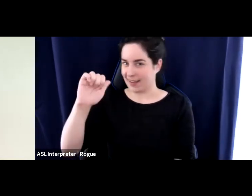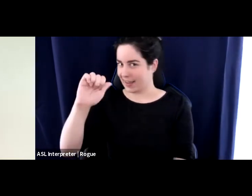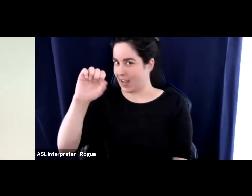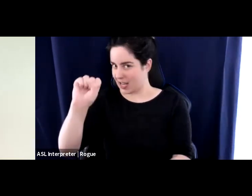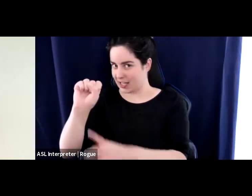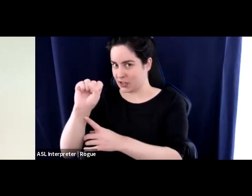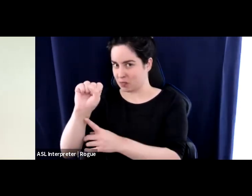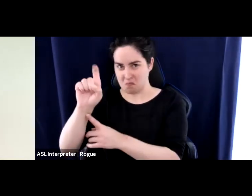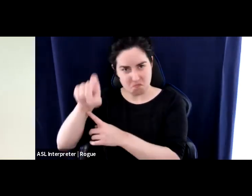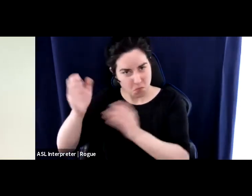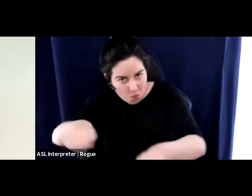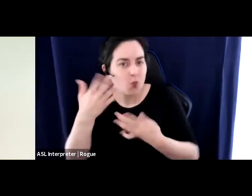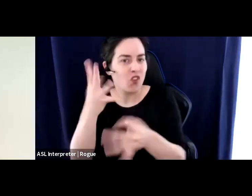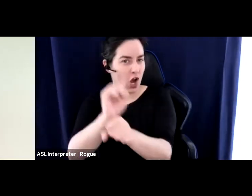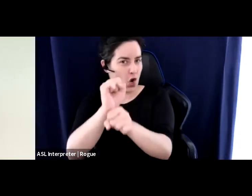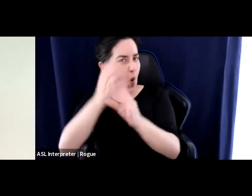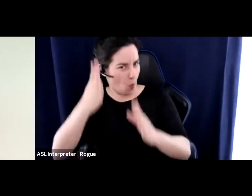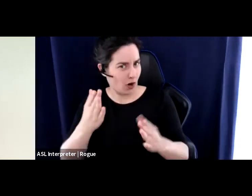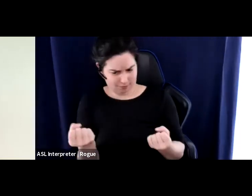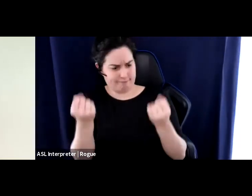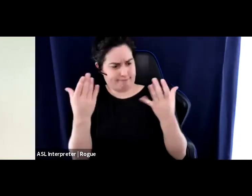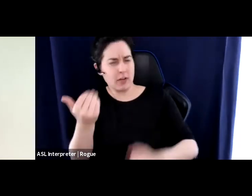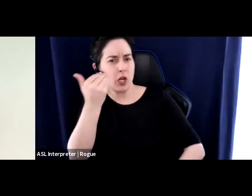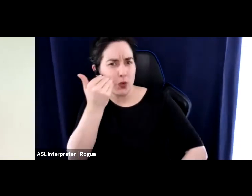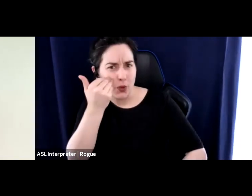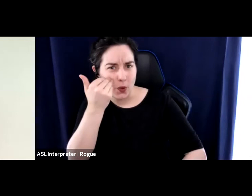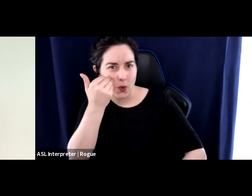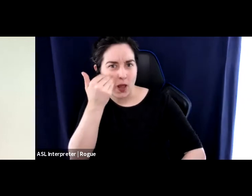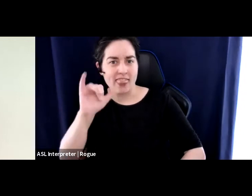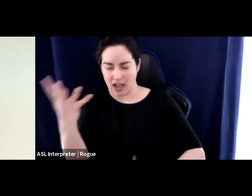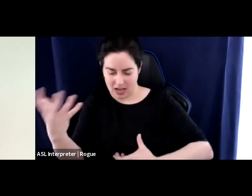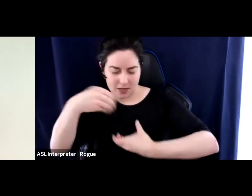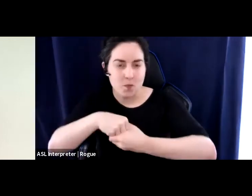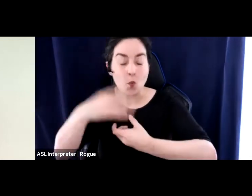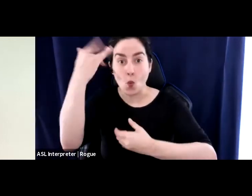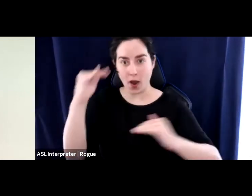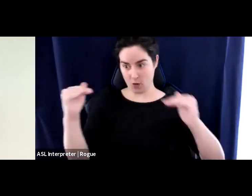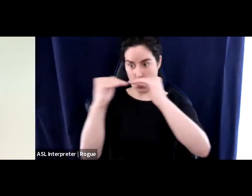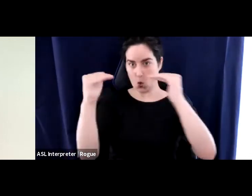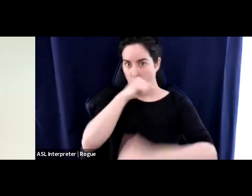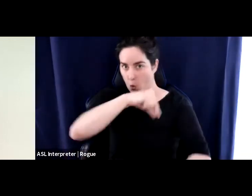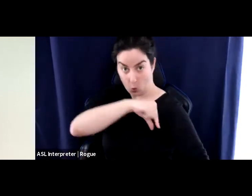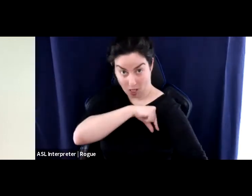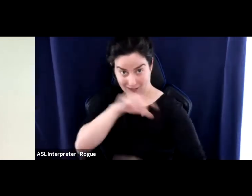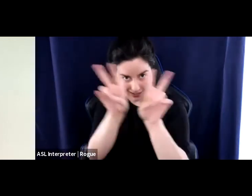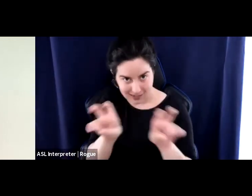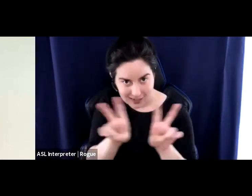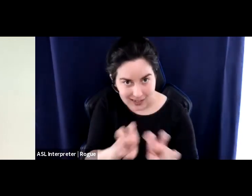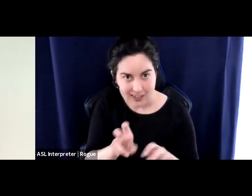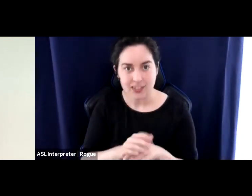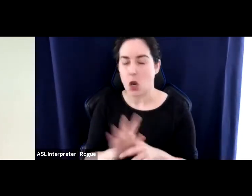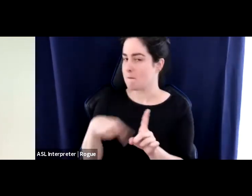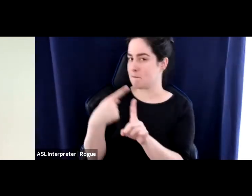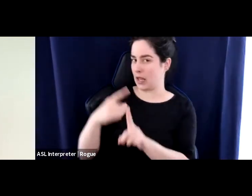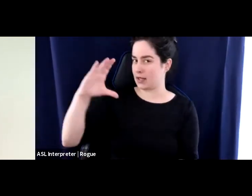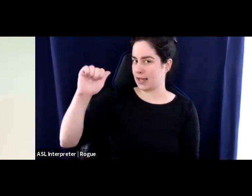familiar with sign language was consistent with an equality analysis, and also consistent with the Children's Aid